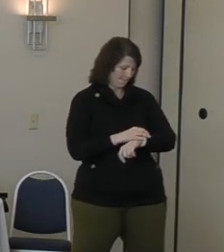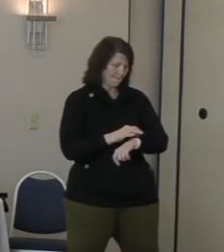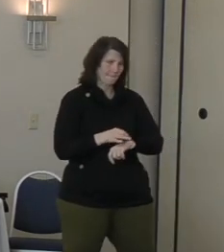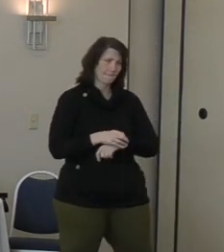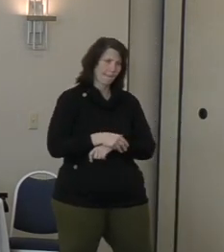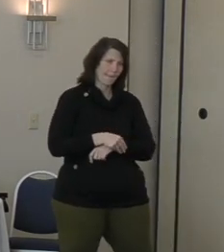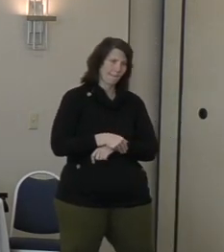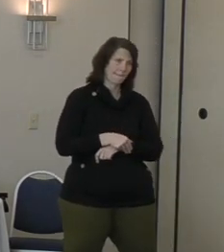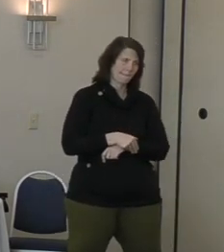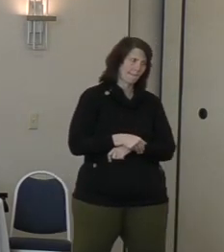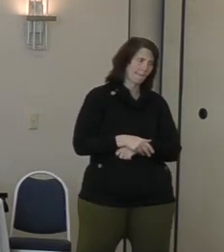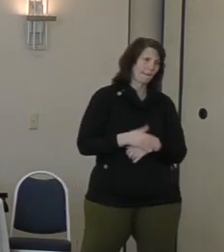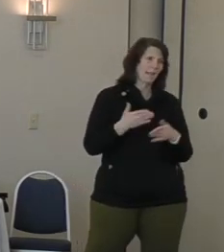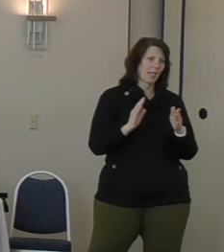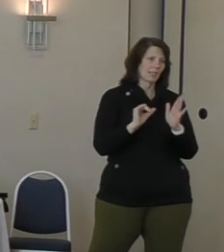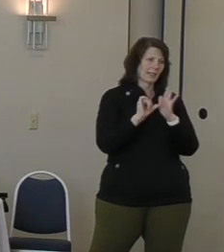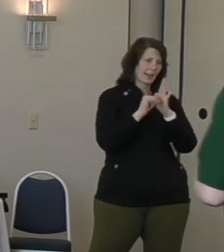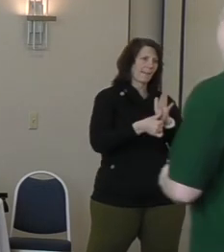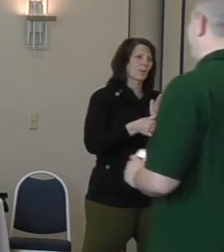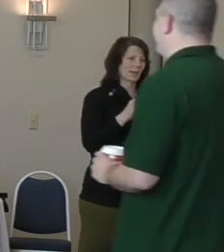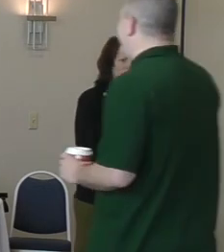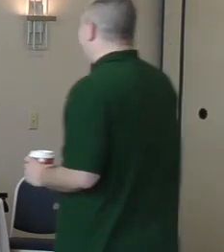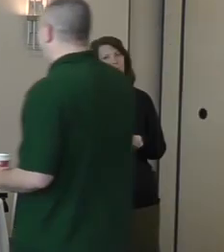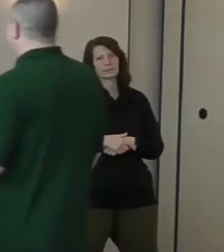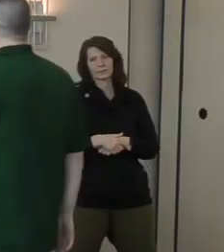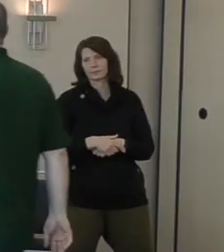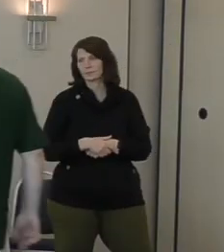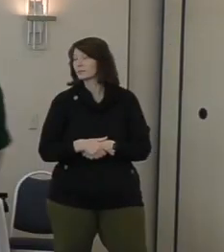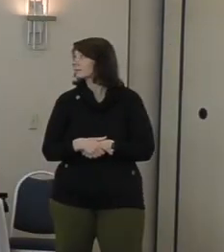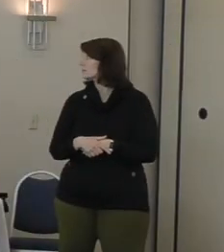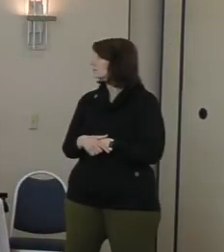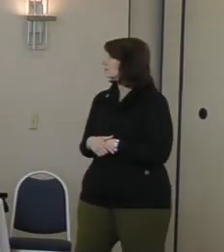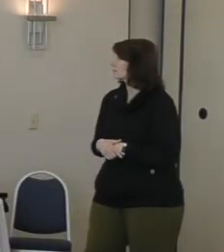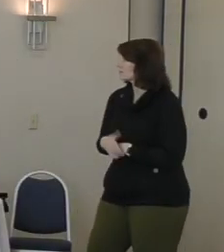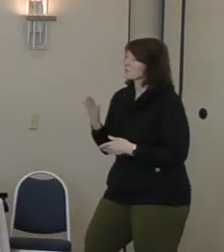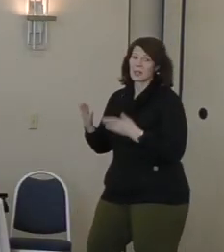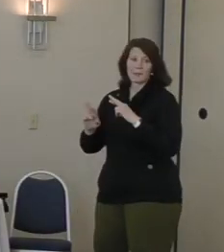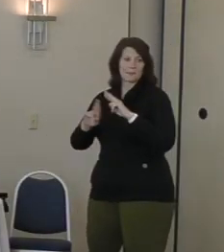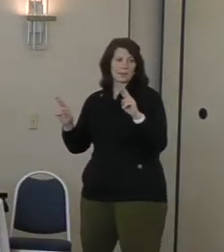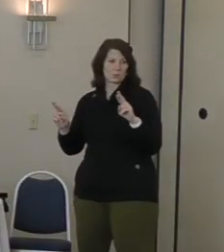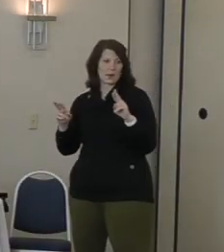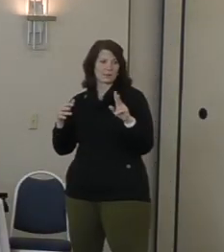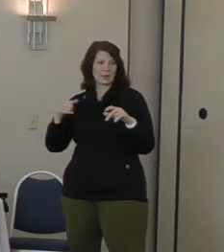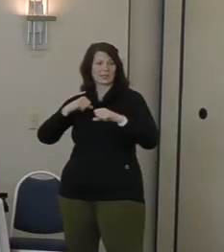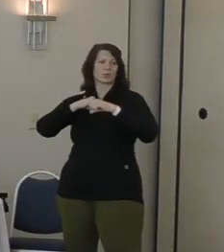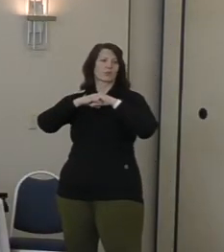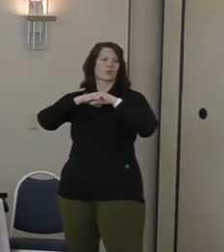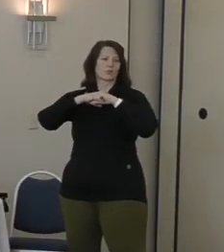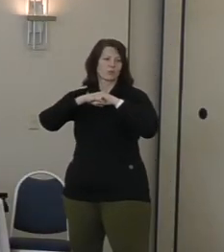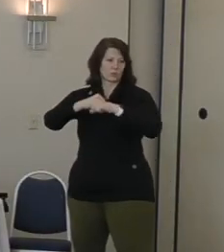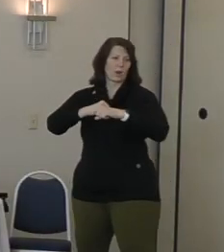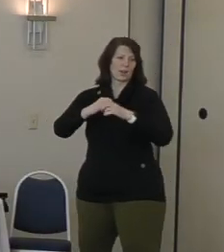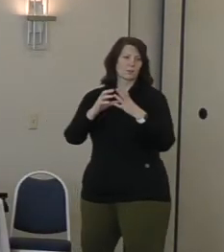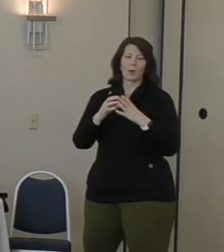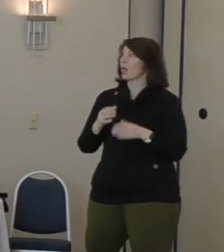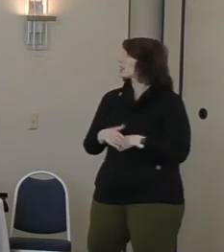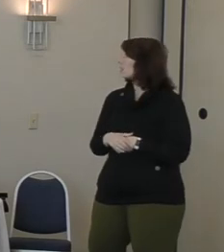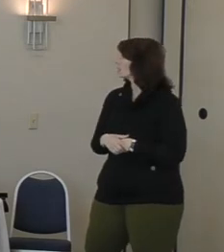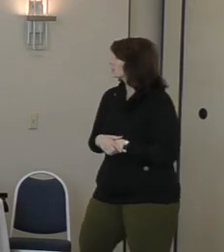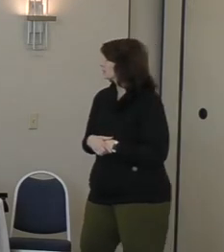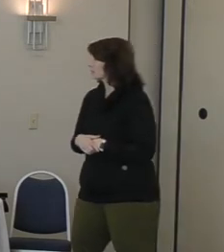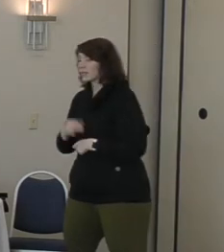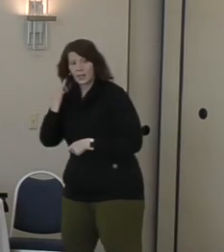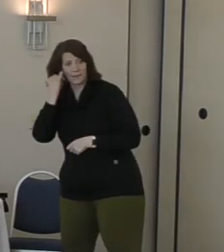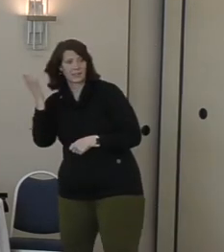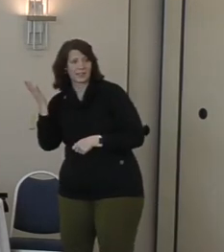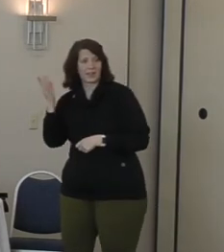and let them impress you, for lack of a better word. Right? Now, he might just be getting ready to take a crash ball, but you never know what's going to come from. If